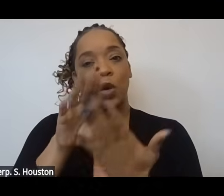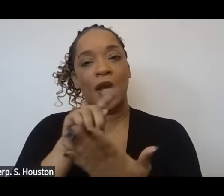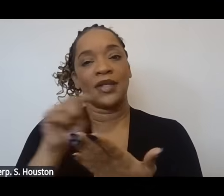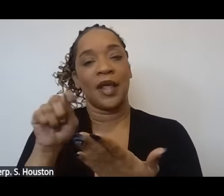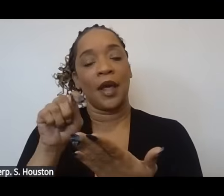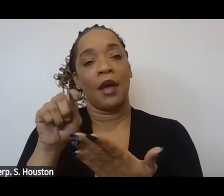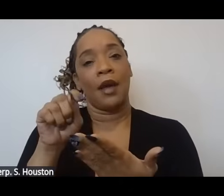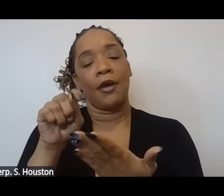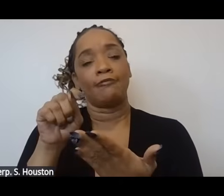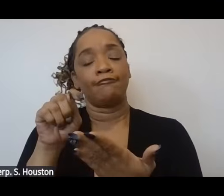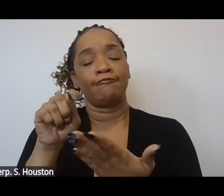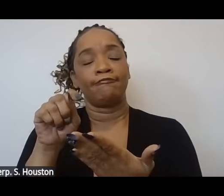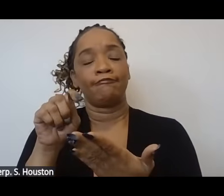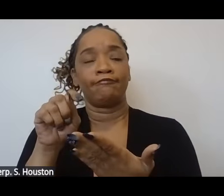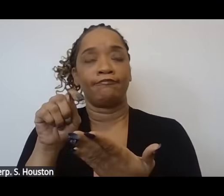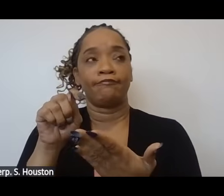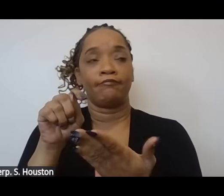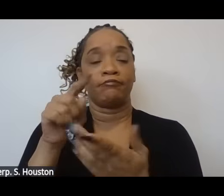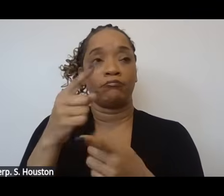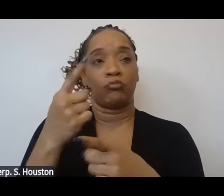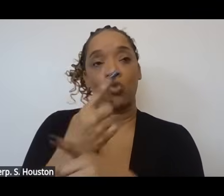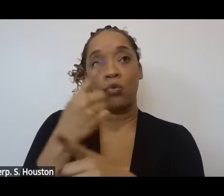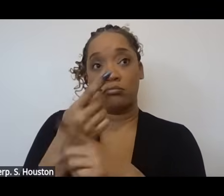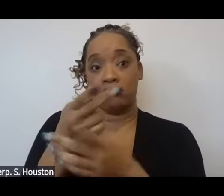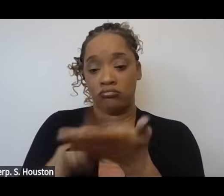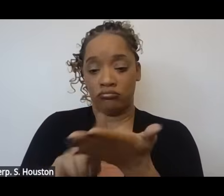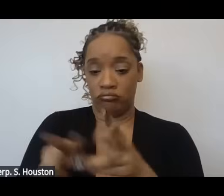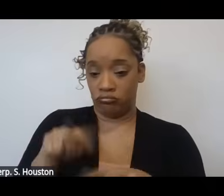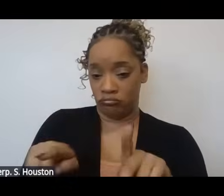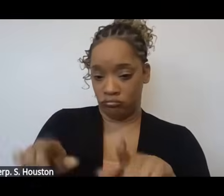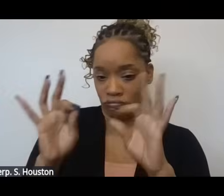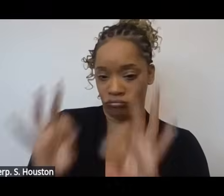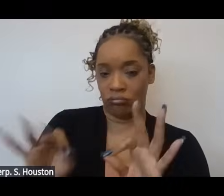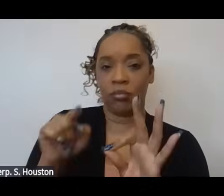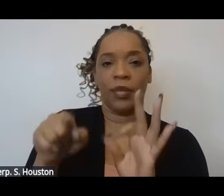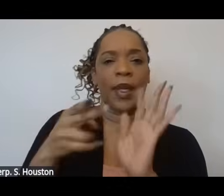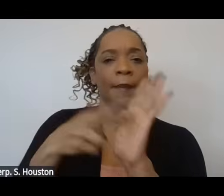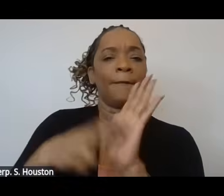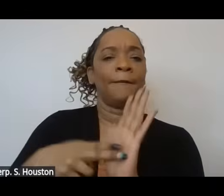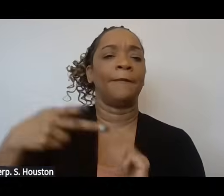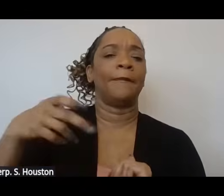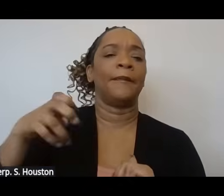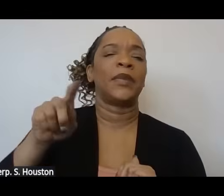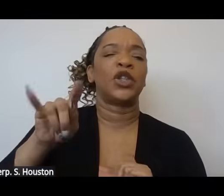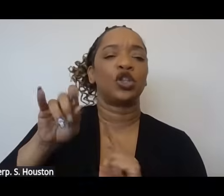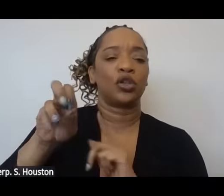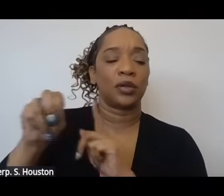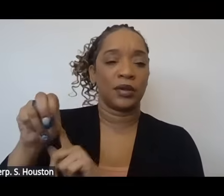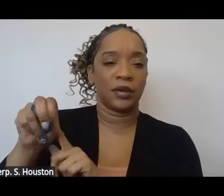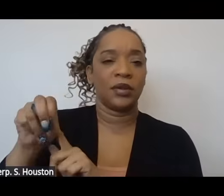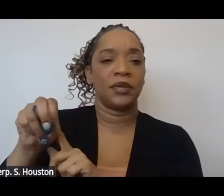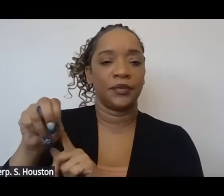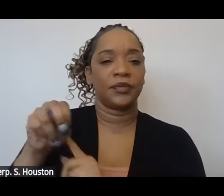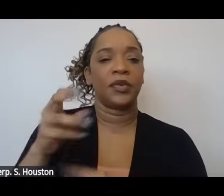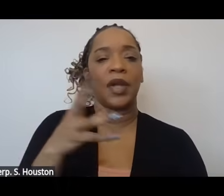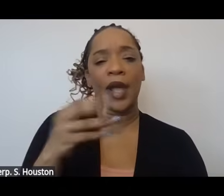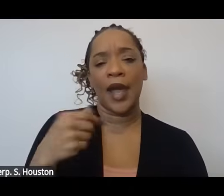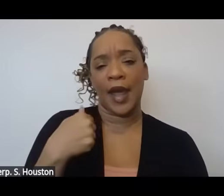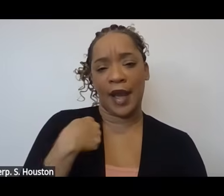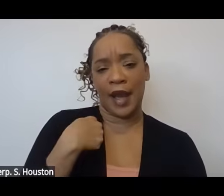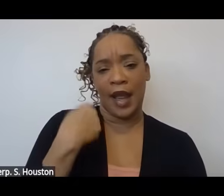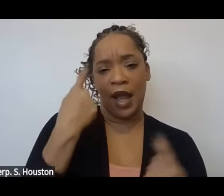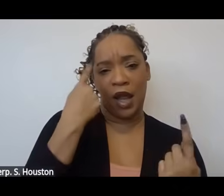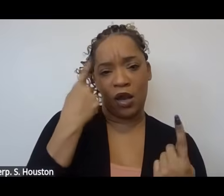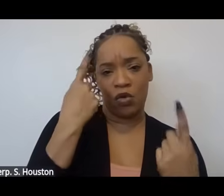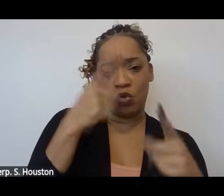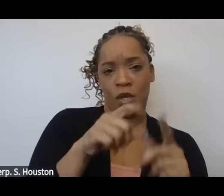of a petition. well, Or of a nominating petition. And I agree with Mr. Brewer